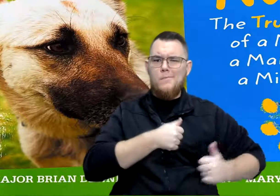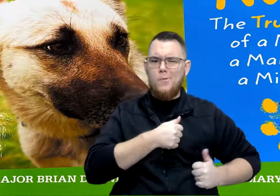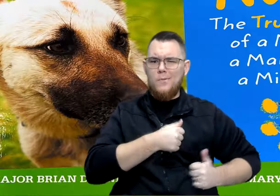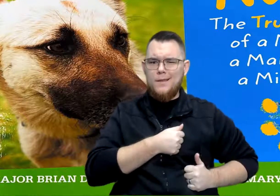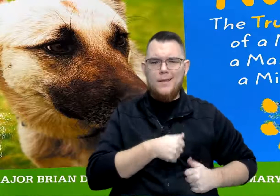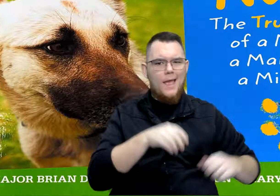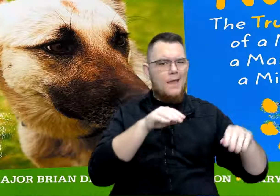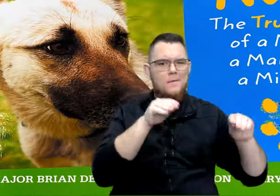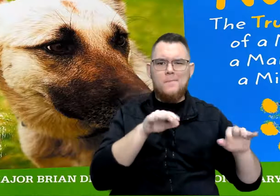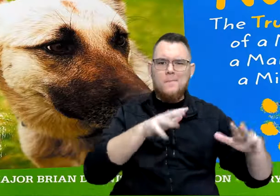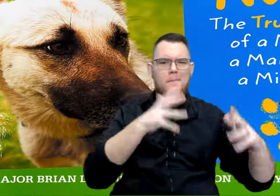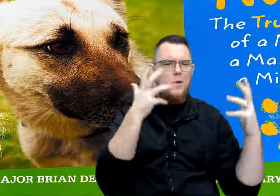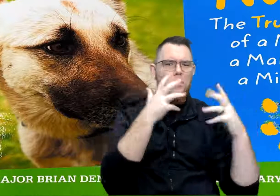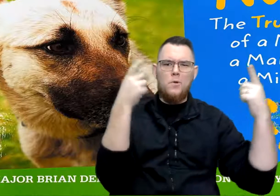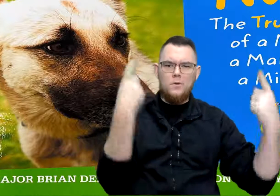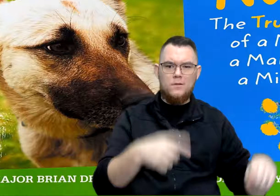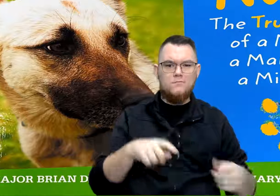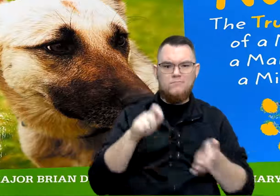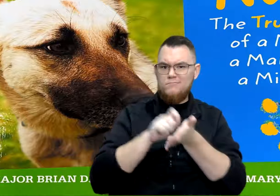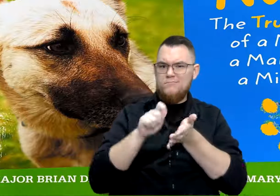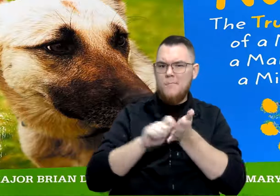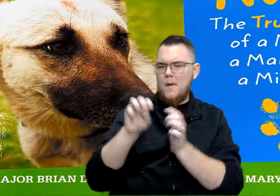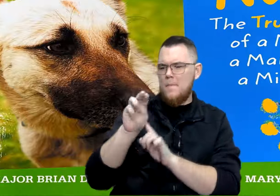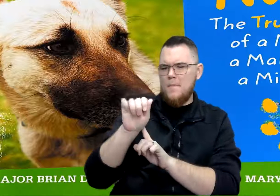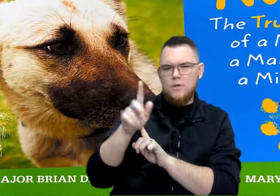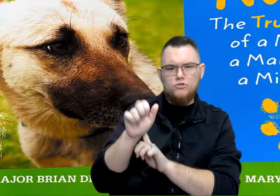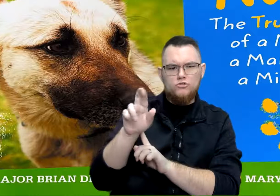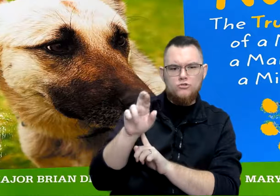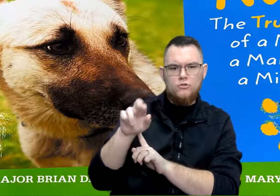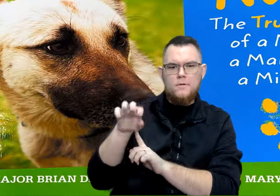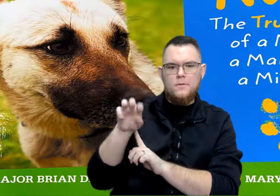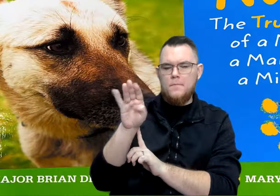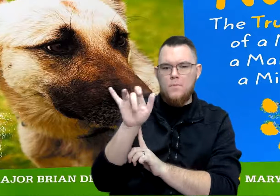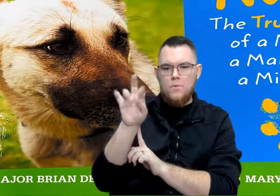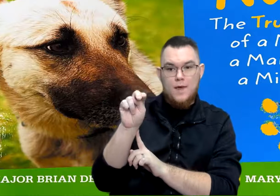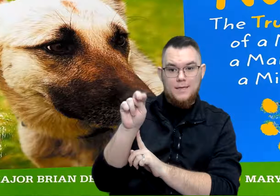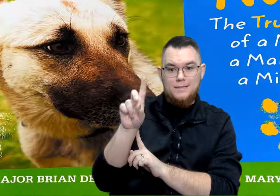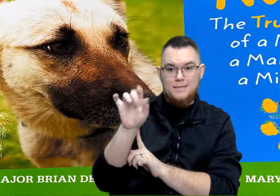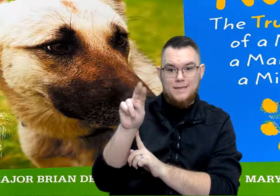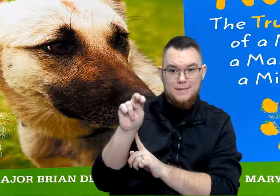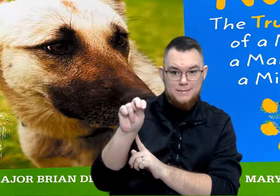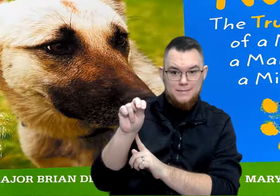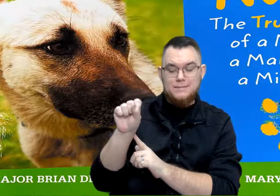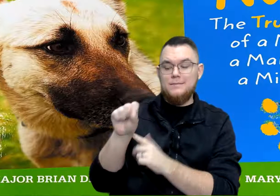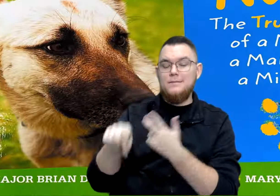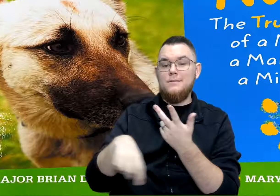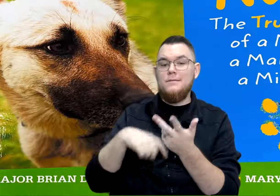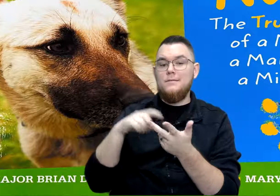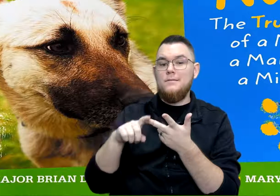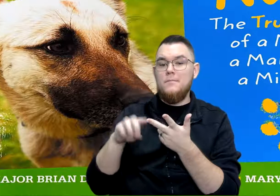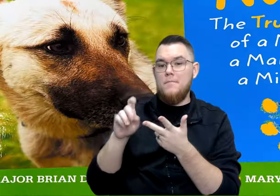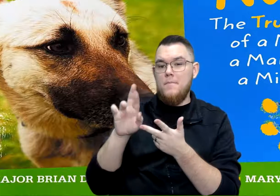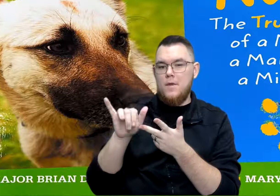by Major Brian Dennis, Kirby Larson, and Mary